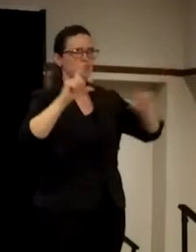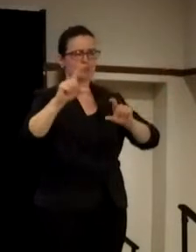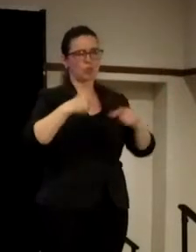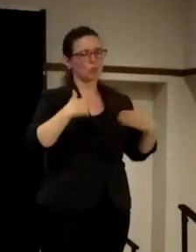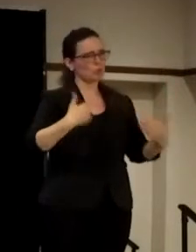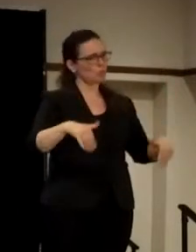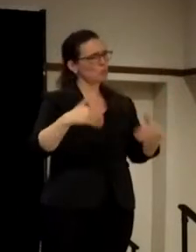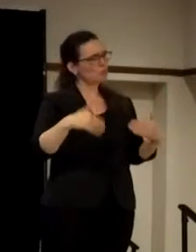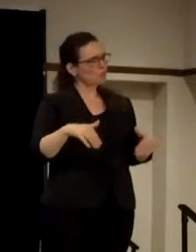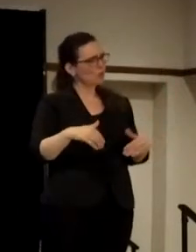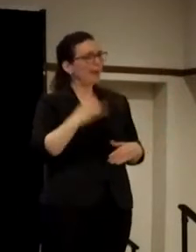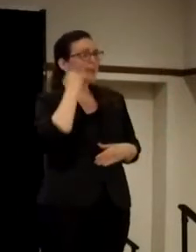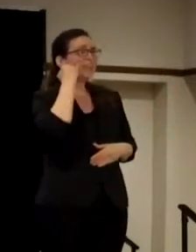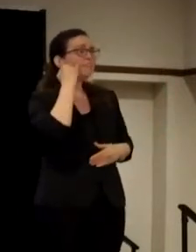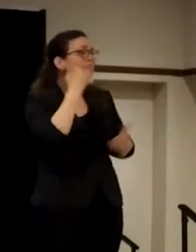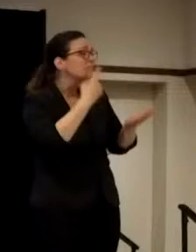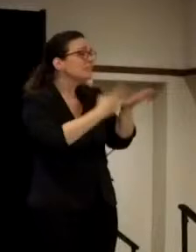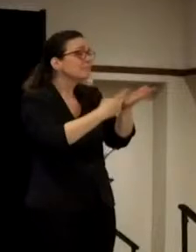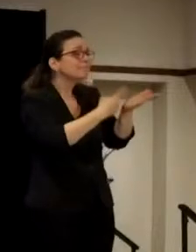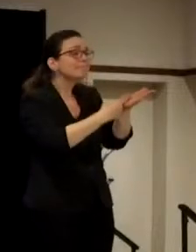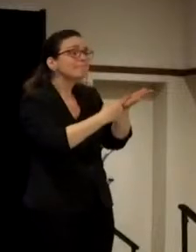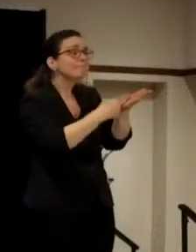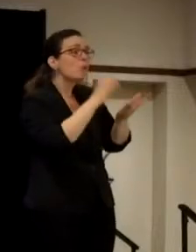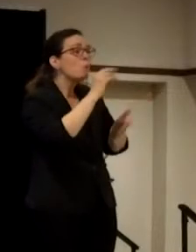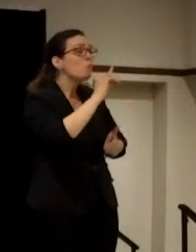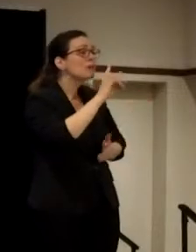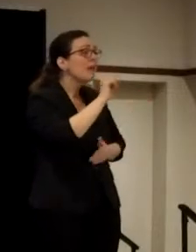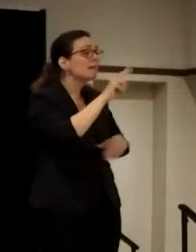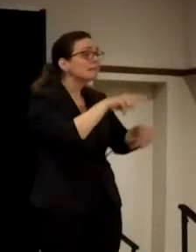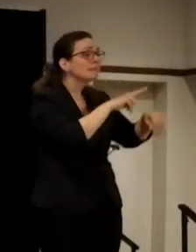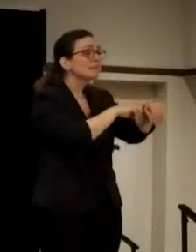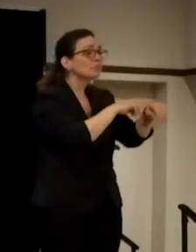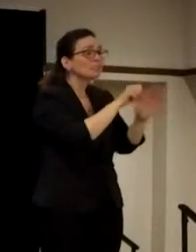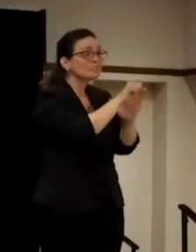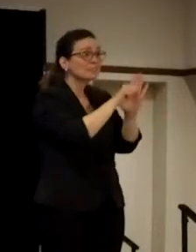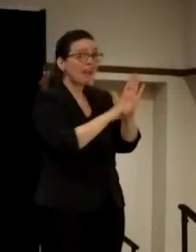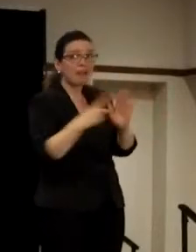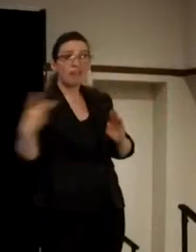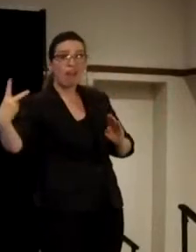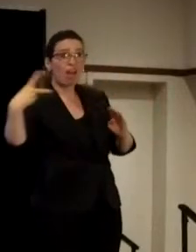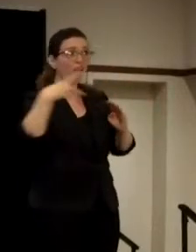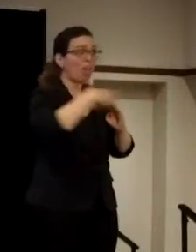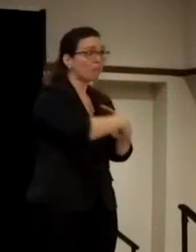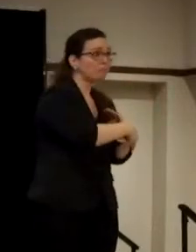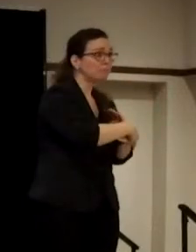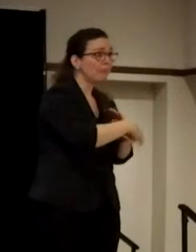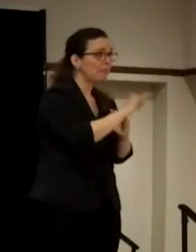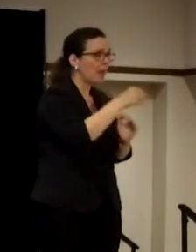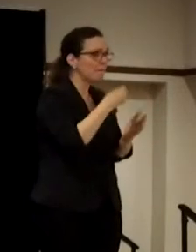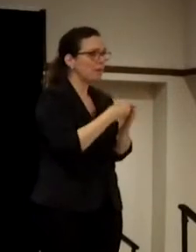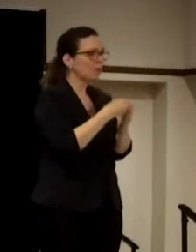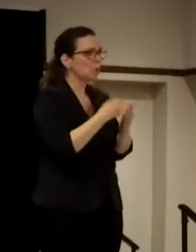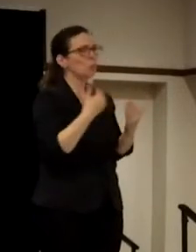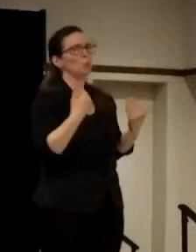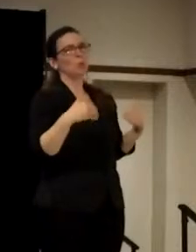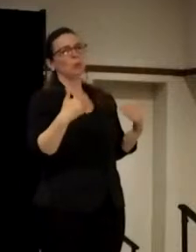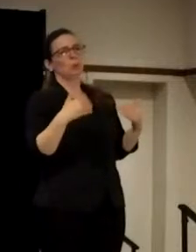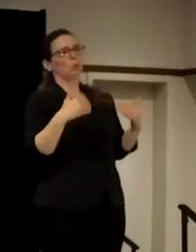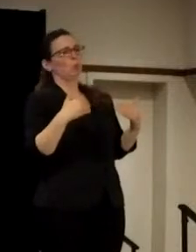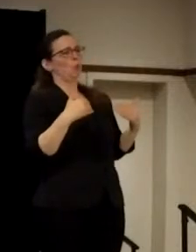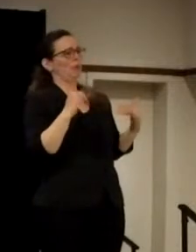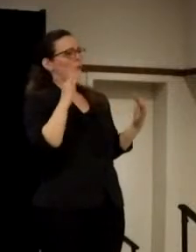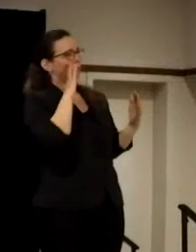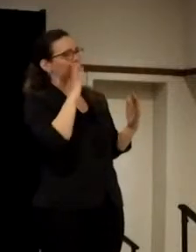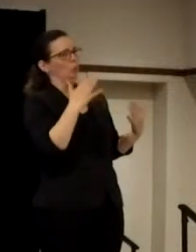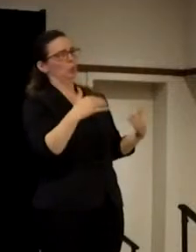between the Oneida Nation and the state, and we get cut out of that, that means we don't get that funding until the dispute is settled, let alone the Oneida